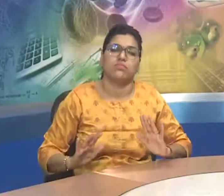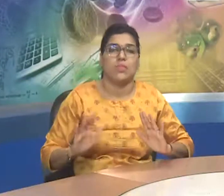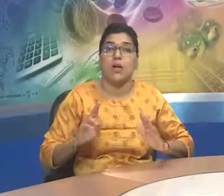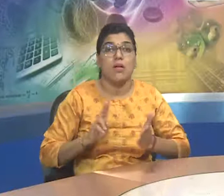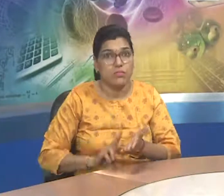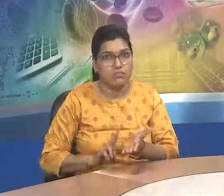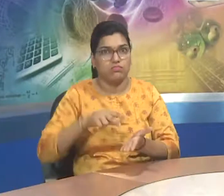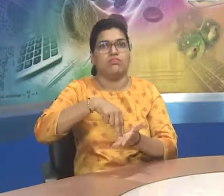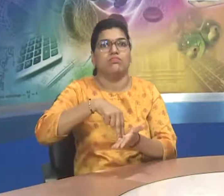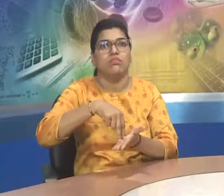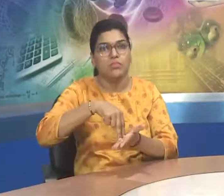rise,